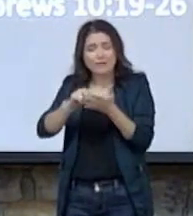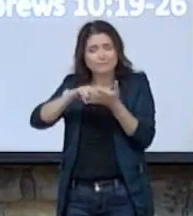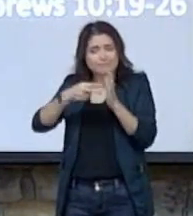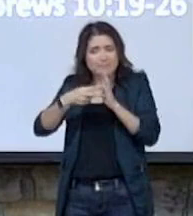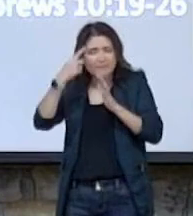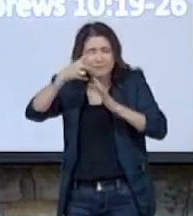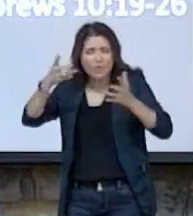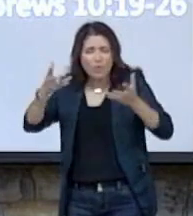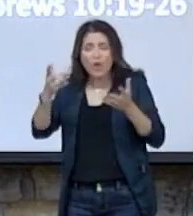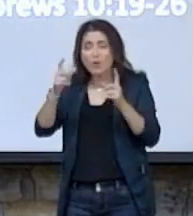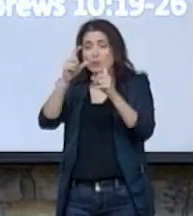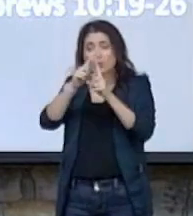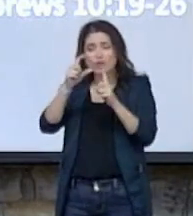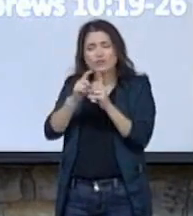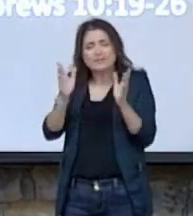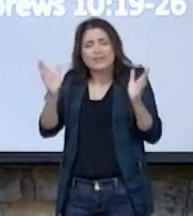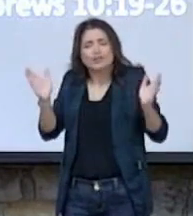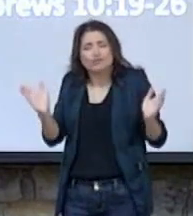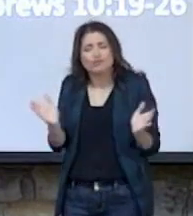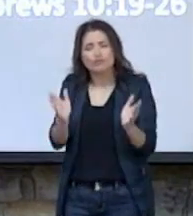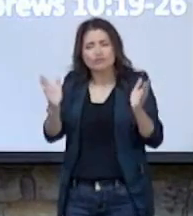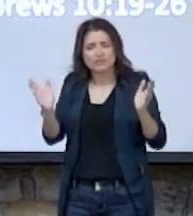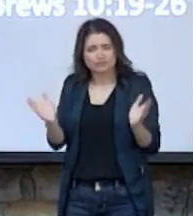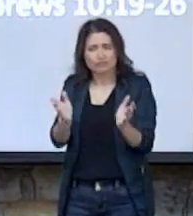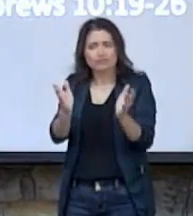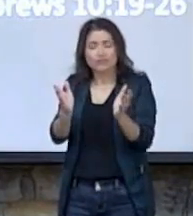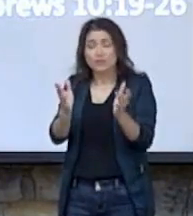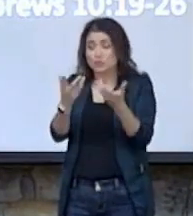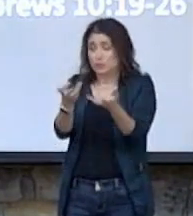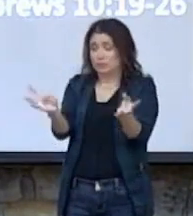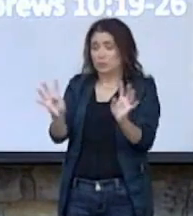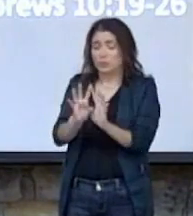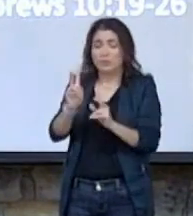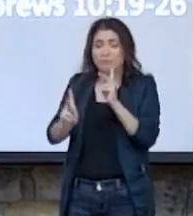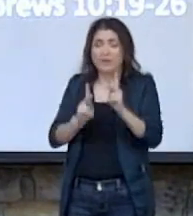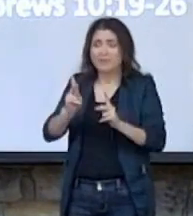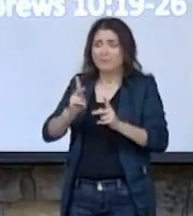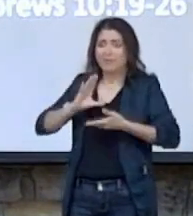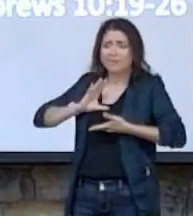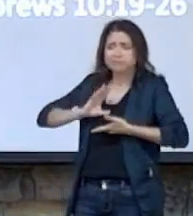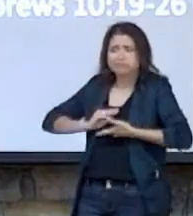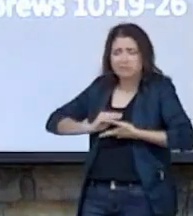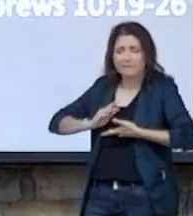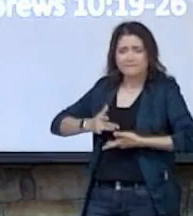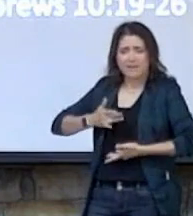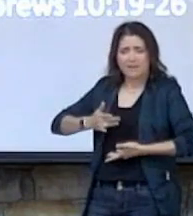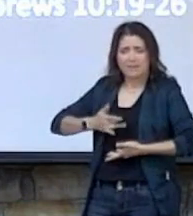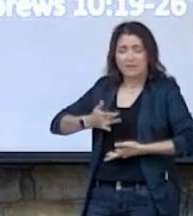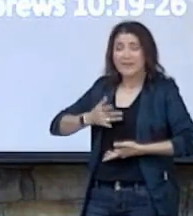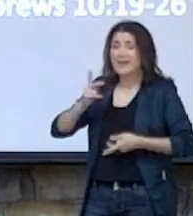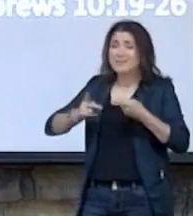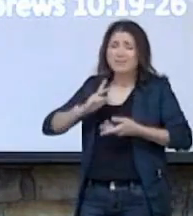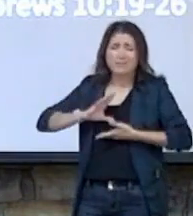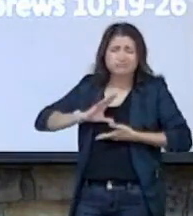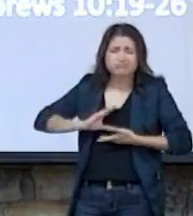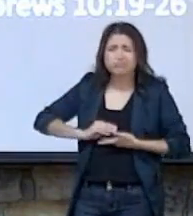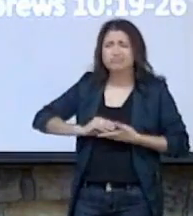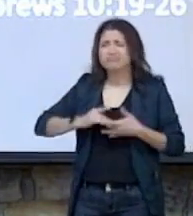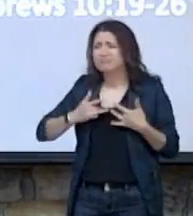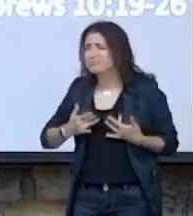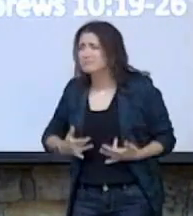be words of encouragement to a group of people that were discouraged. People that were